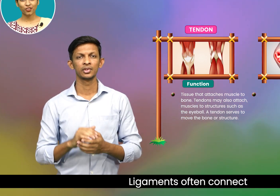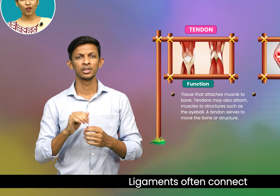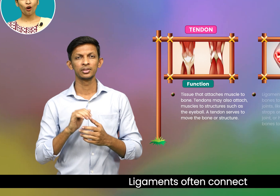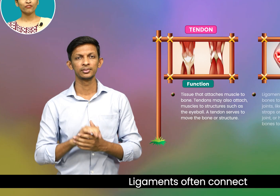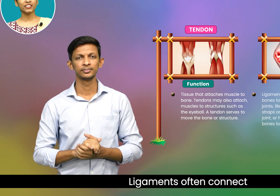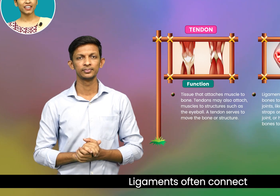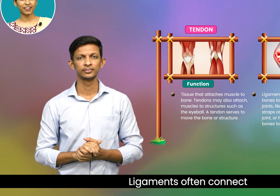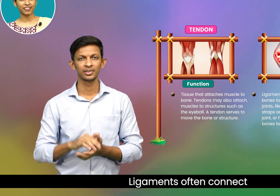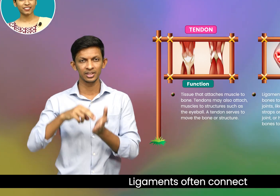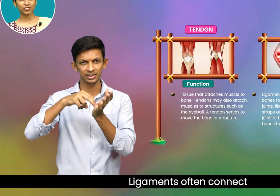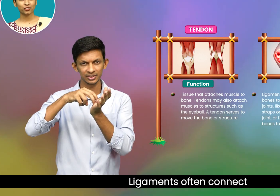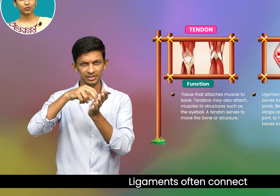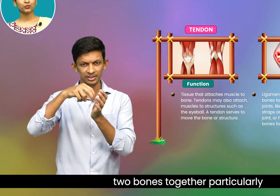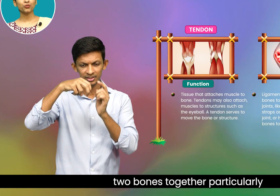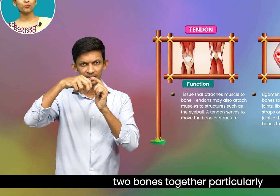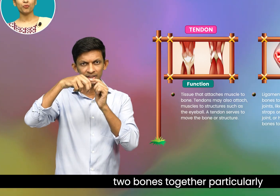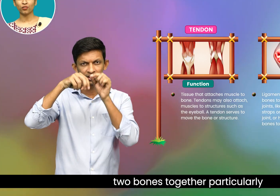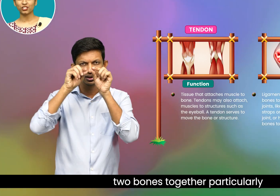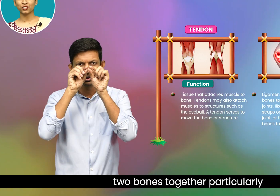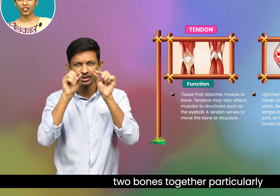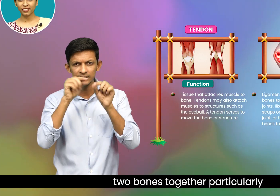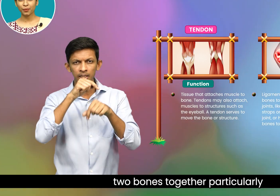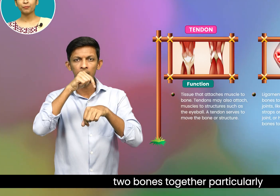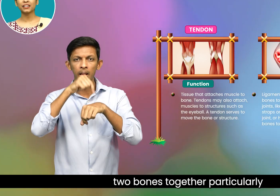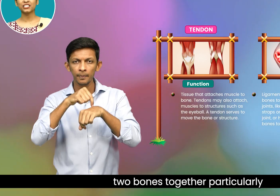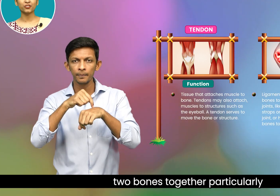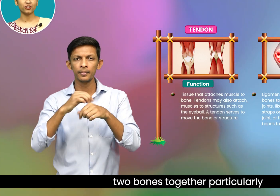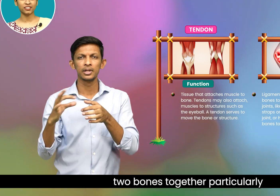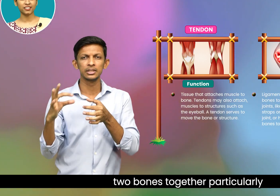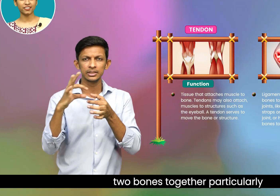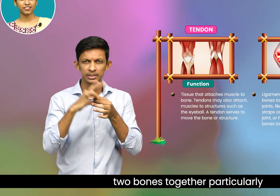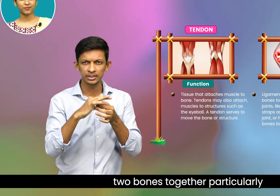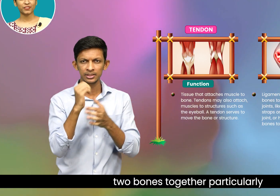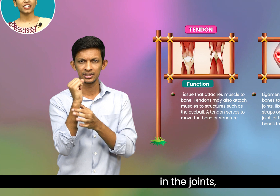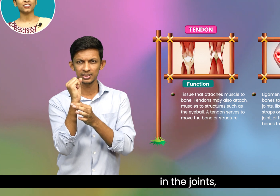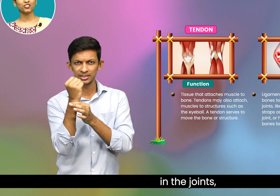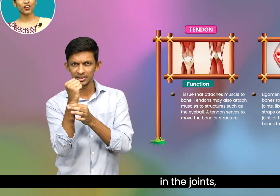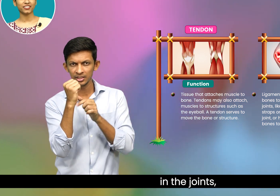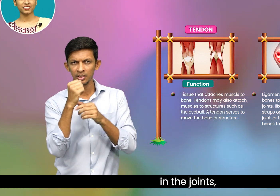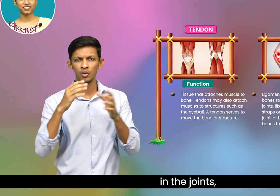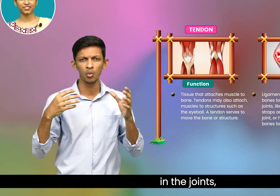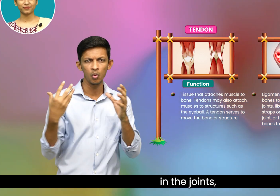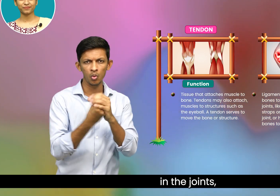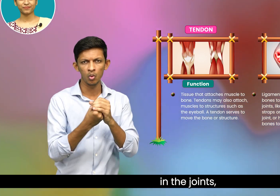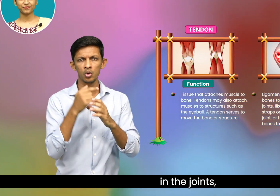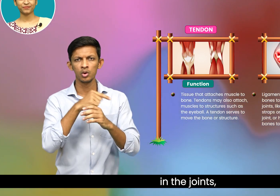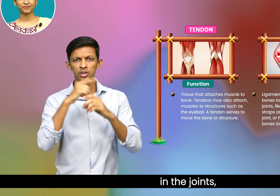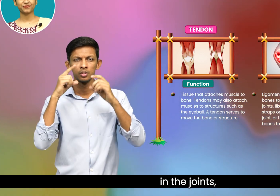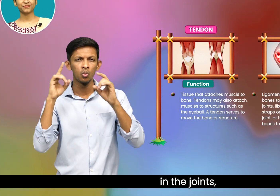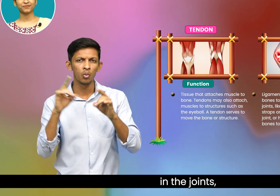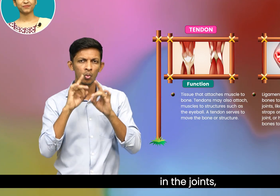Ligaments often connect two bones together, particularly in the joints.